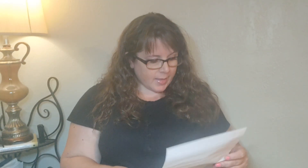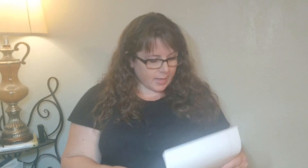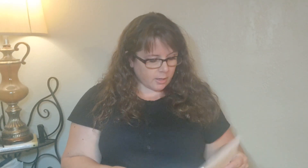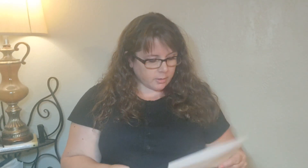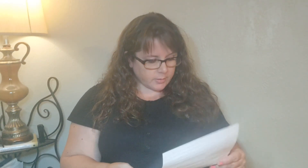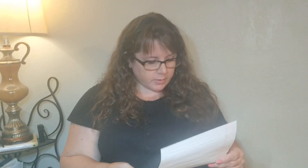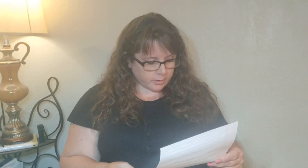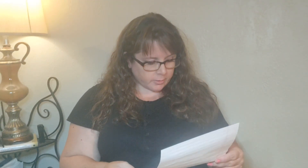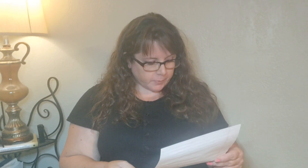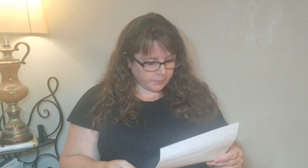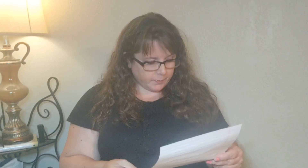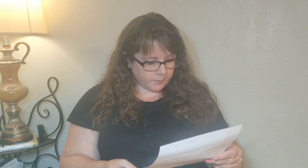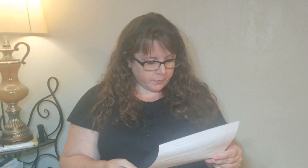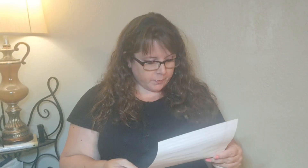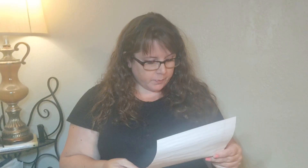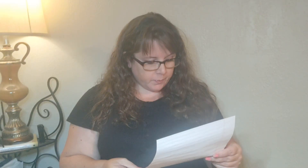And also,